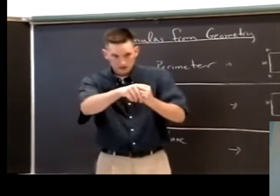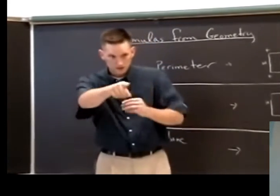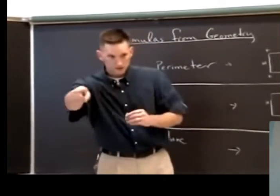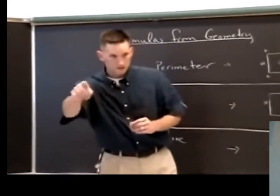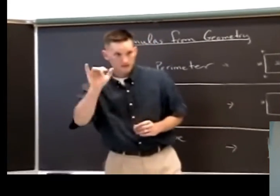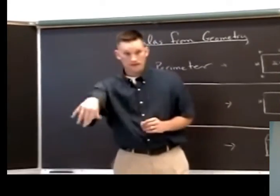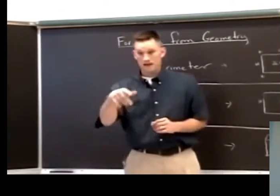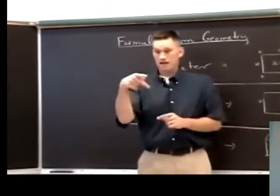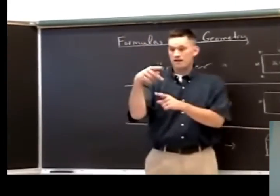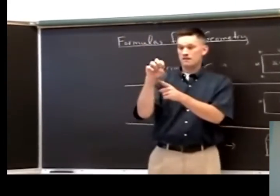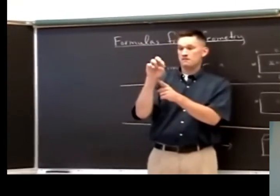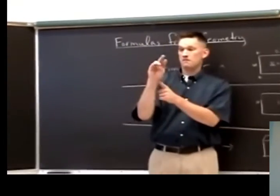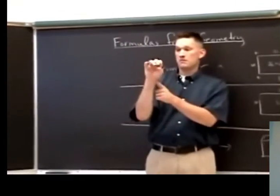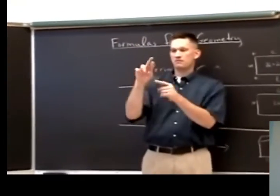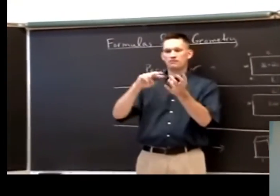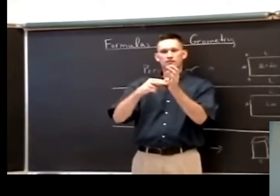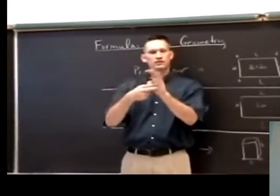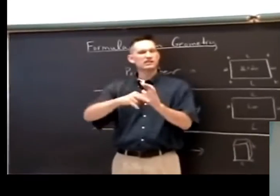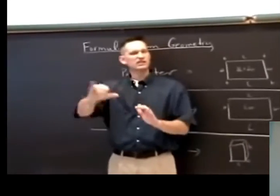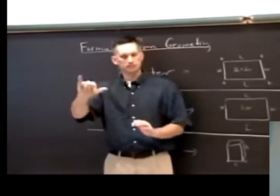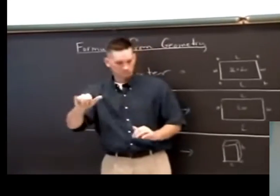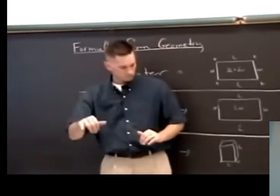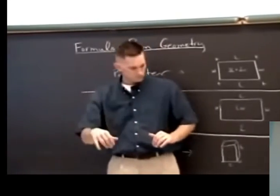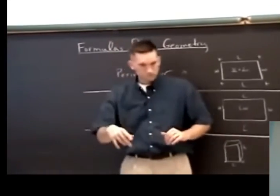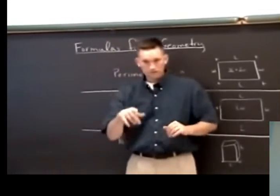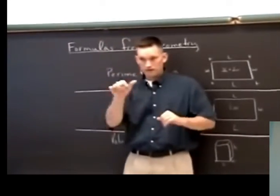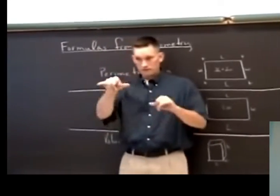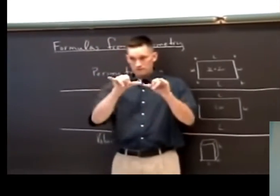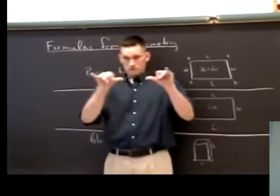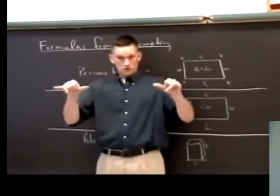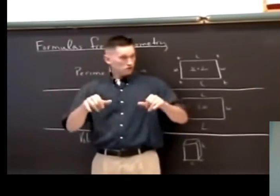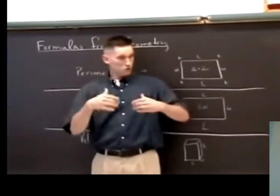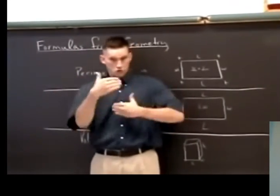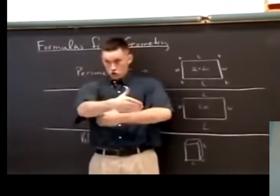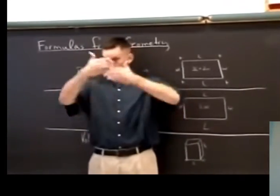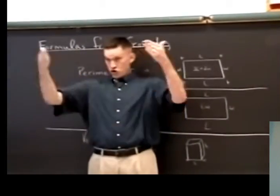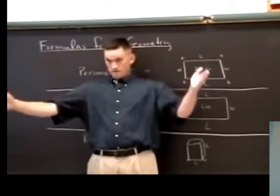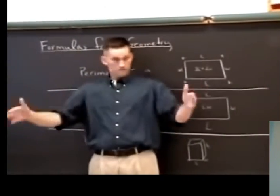Good. Does anyone have anything else to add about the meaning of perimeter?